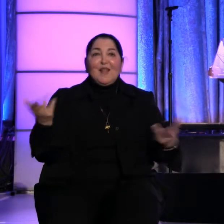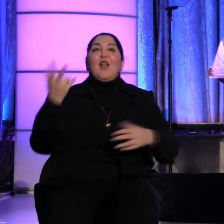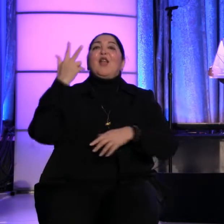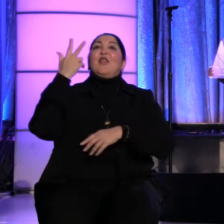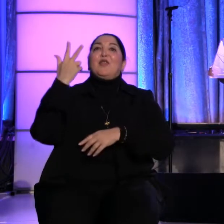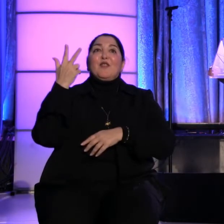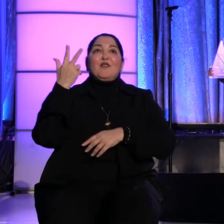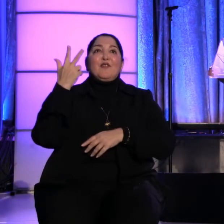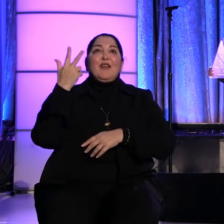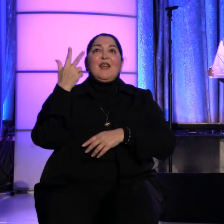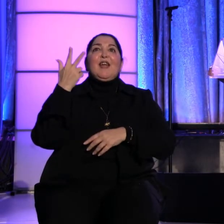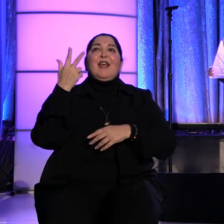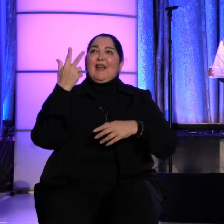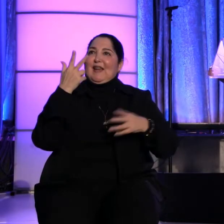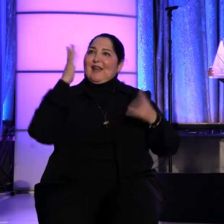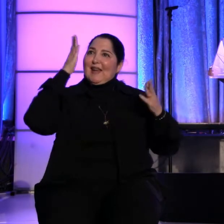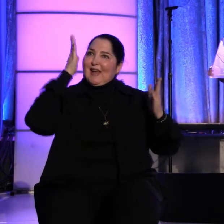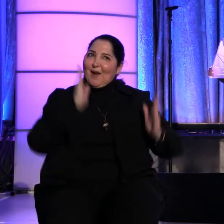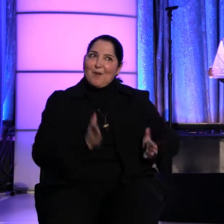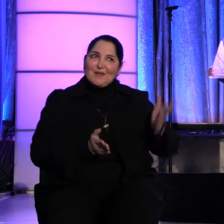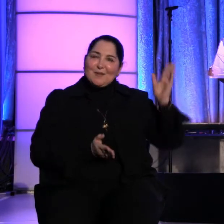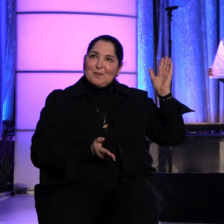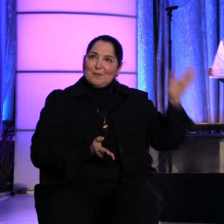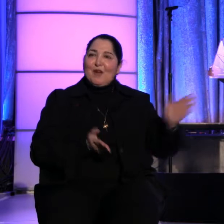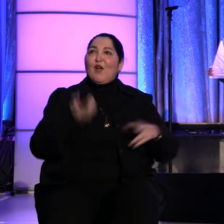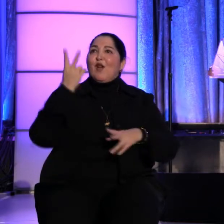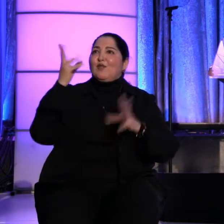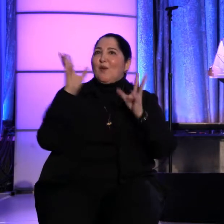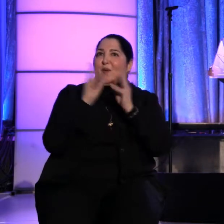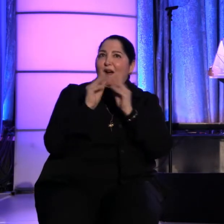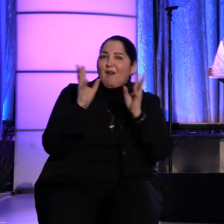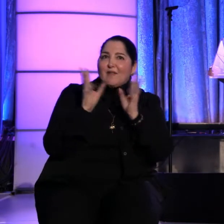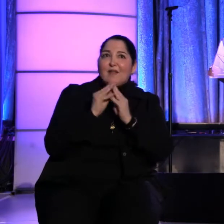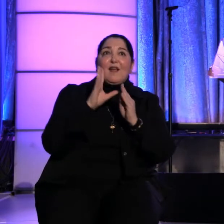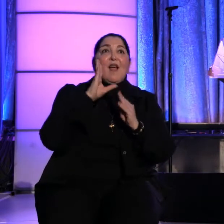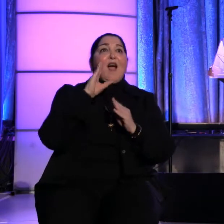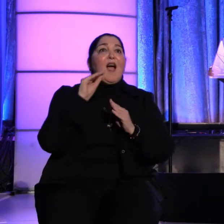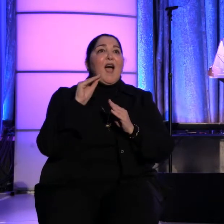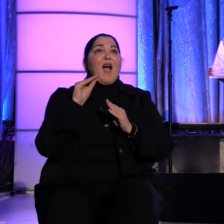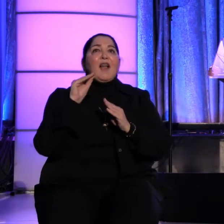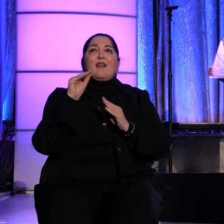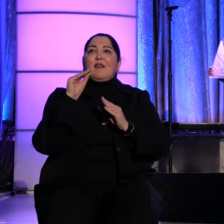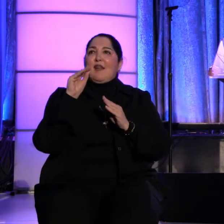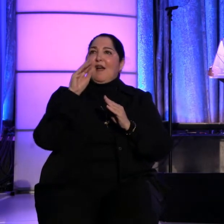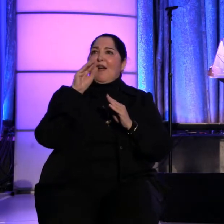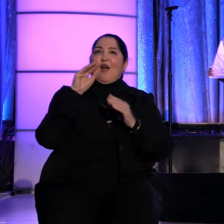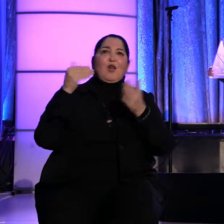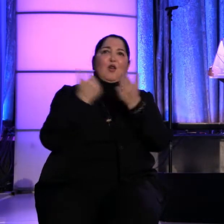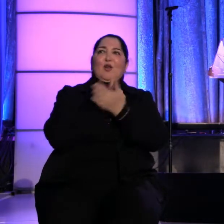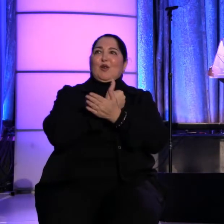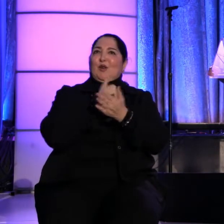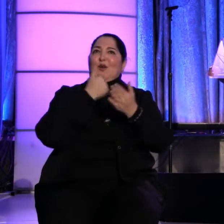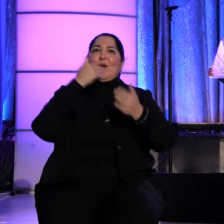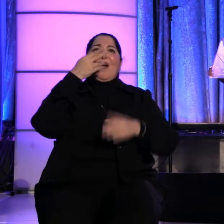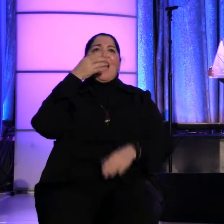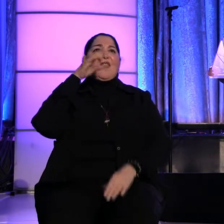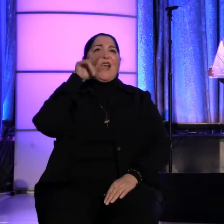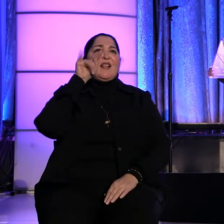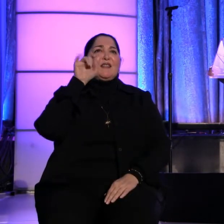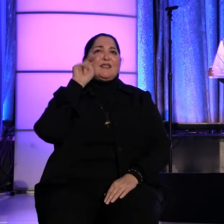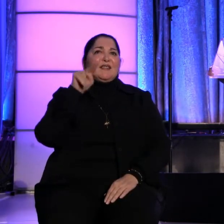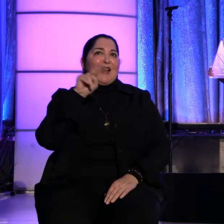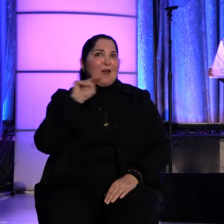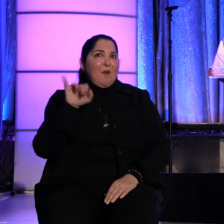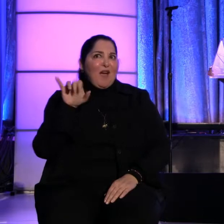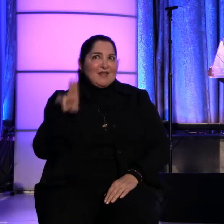3 keynote speakers, 2 conference sessions, and a room key at the Hilton NYC.